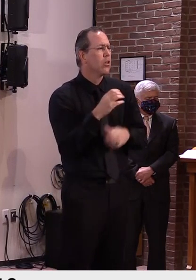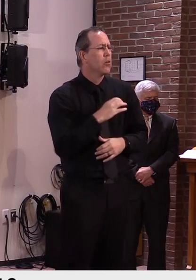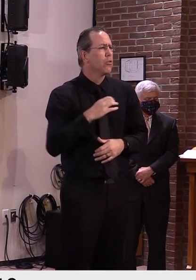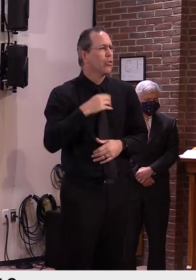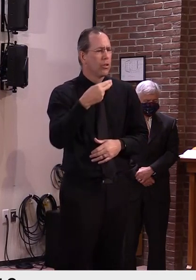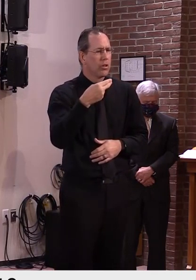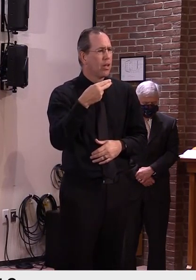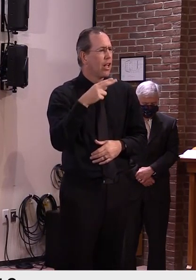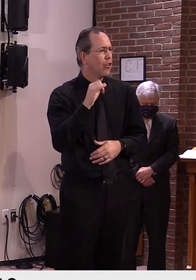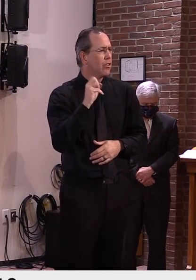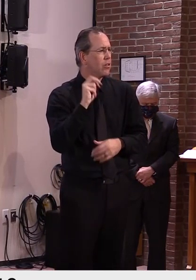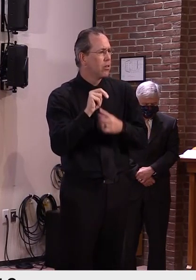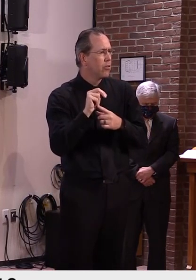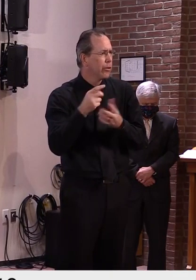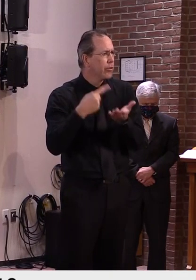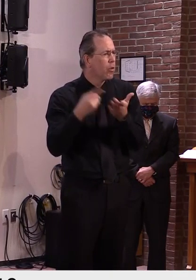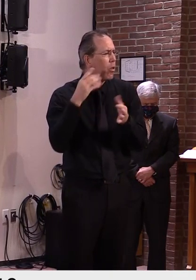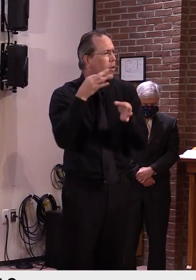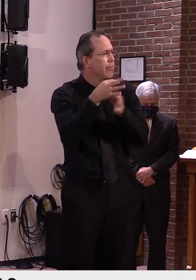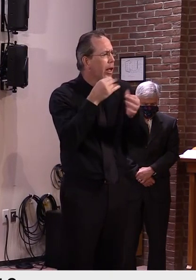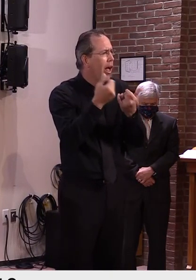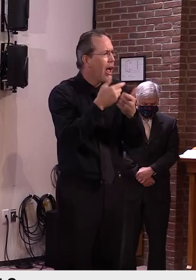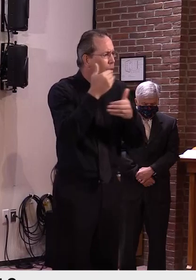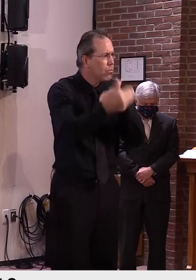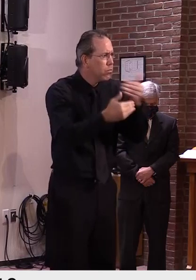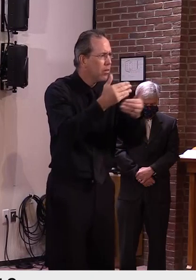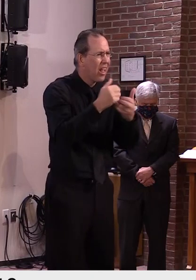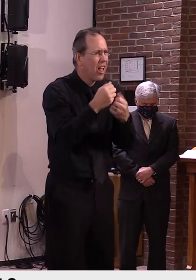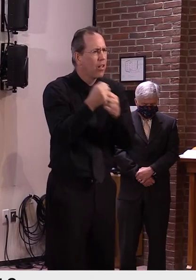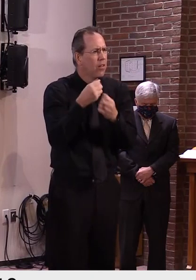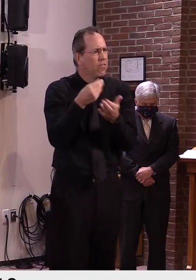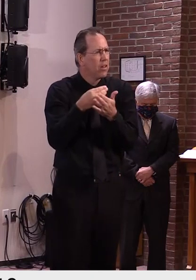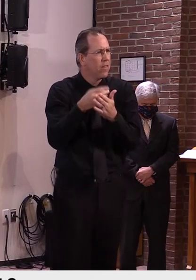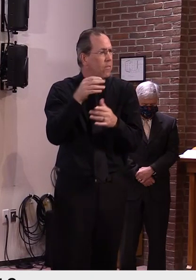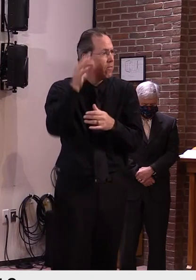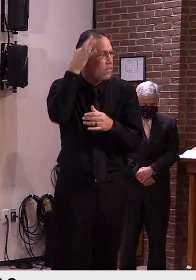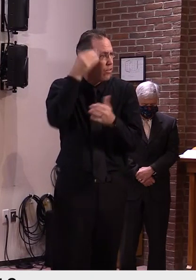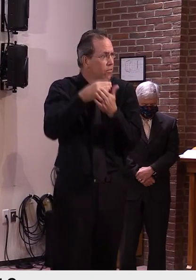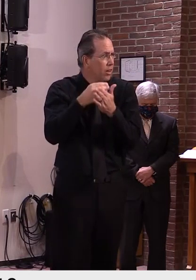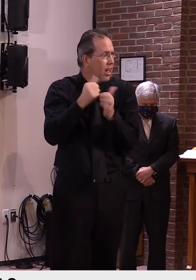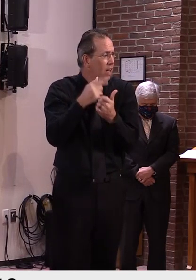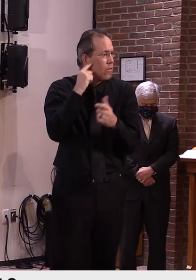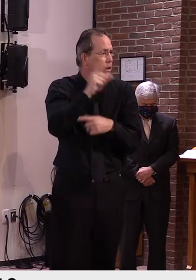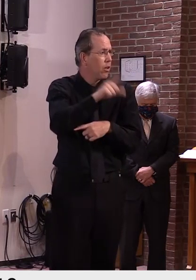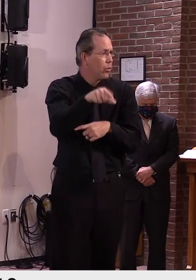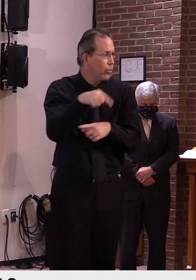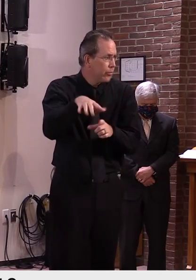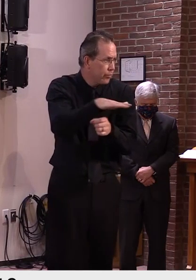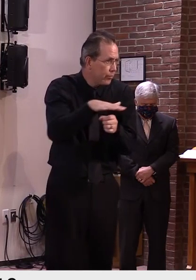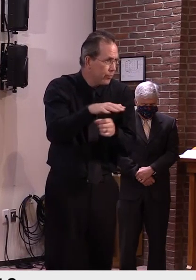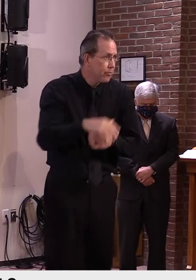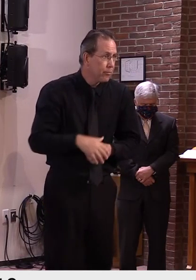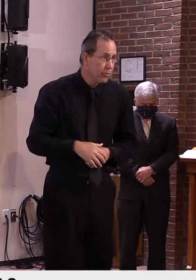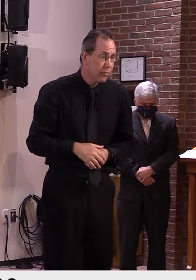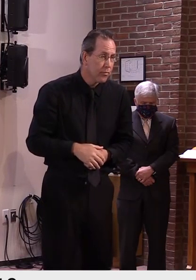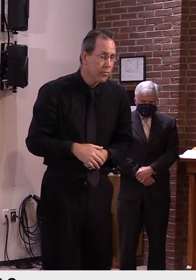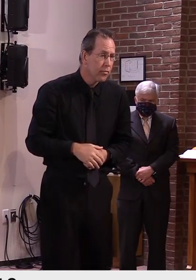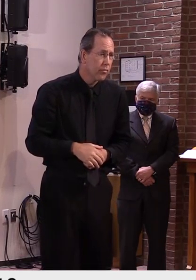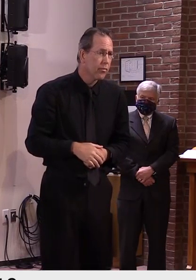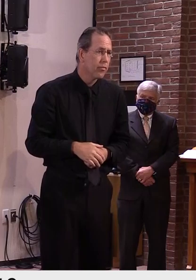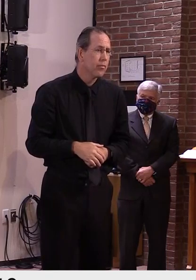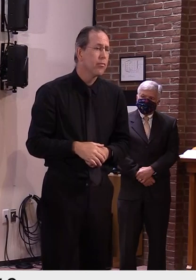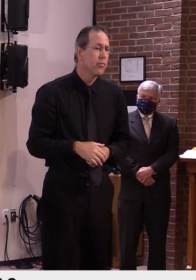the variety of options that would be available to, again, to help support these landlords. Yeah,